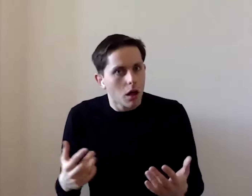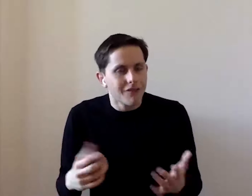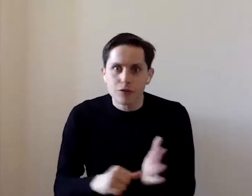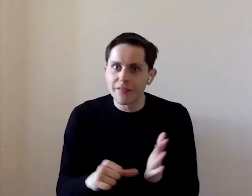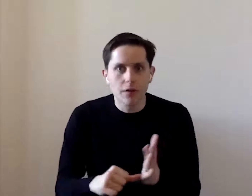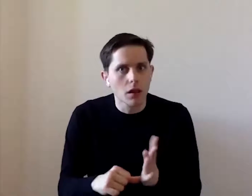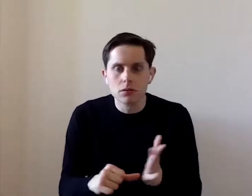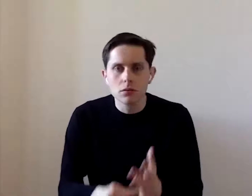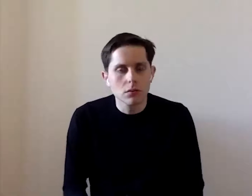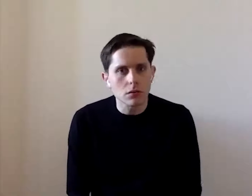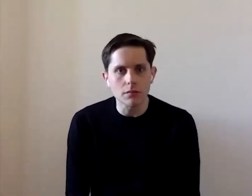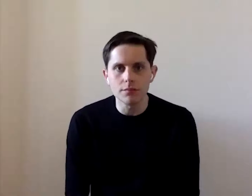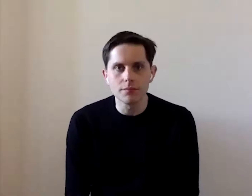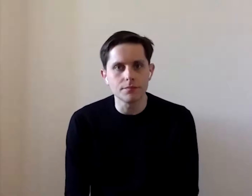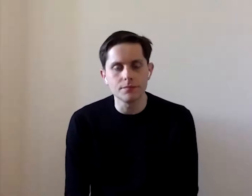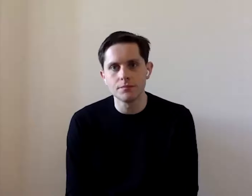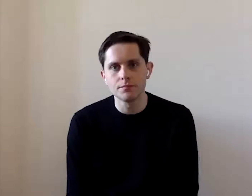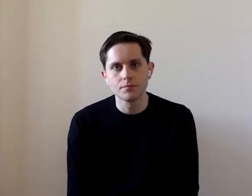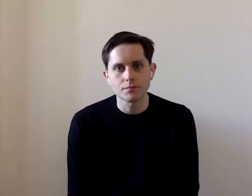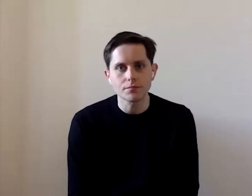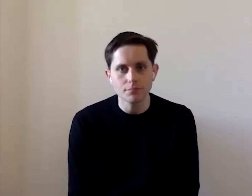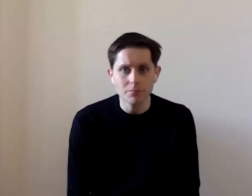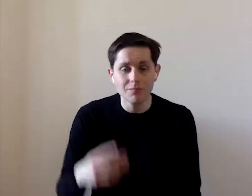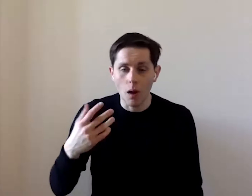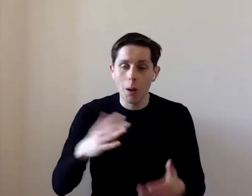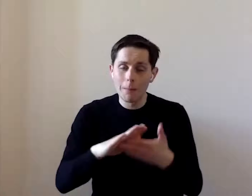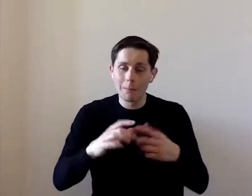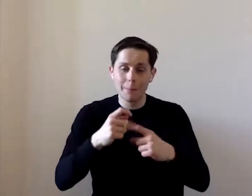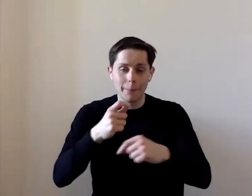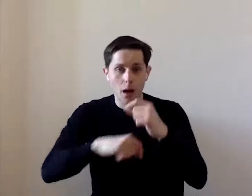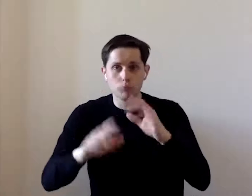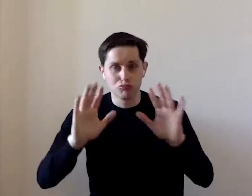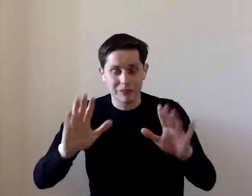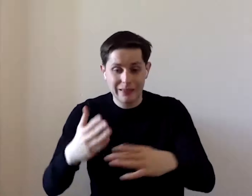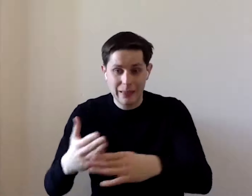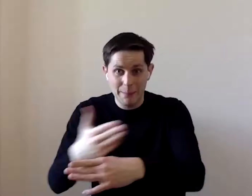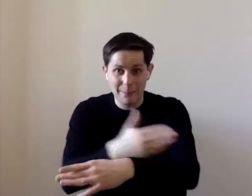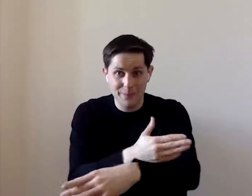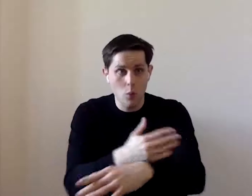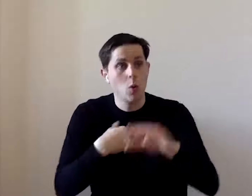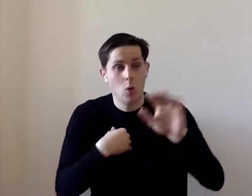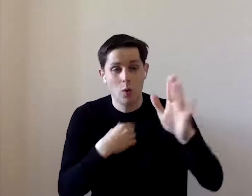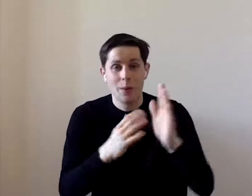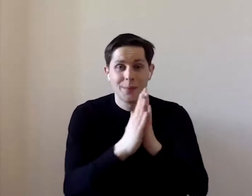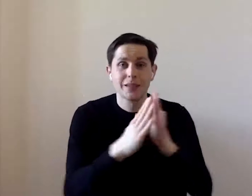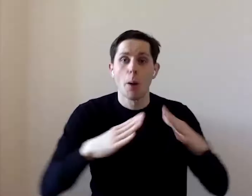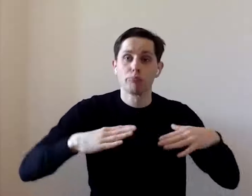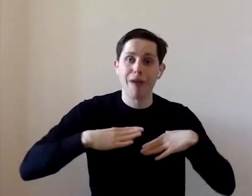at the start that meant it was quite difficult and challenging. So it was a case of, you know, explaining,